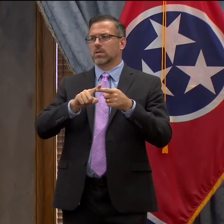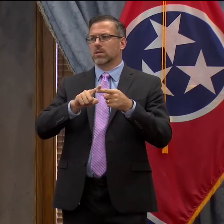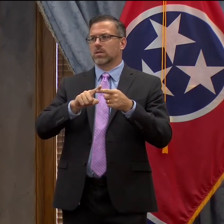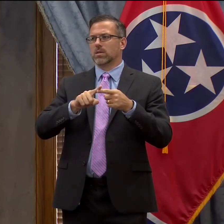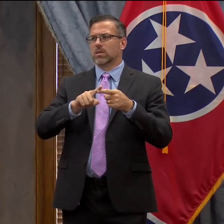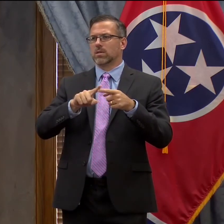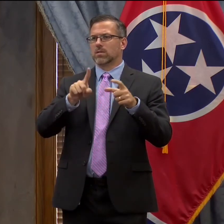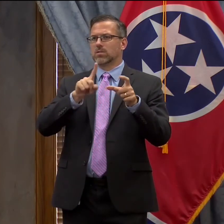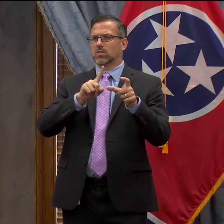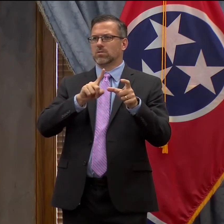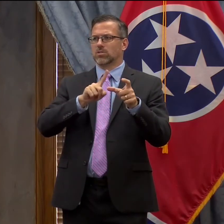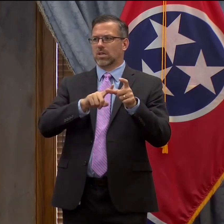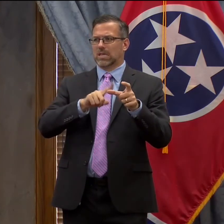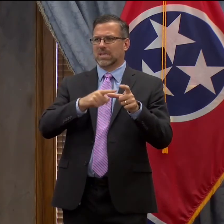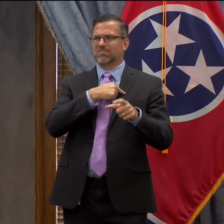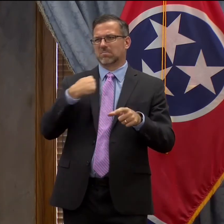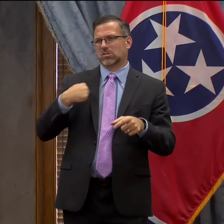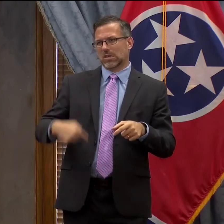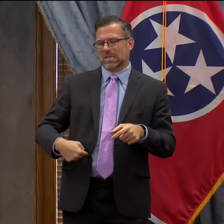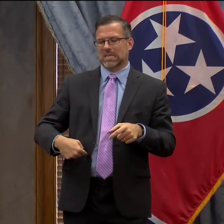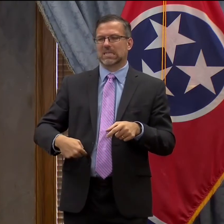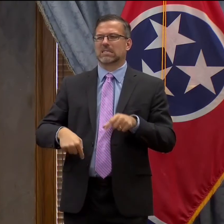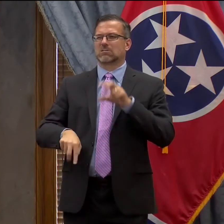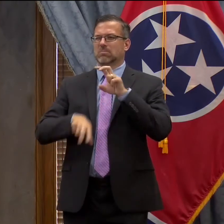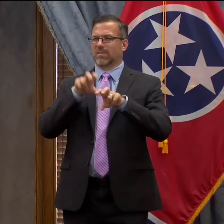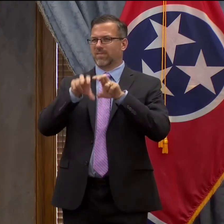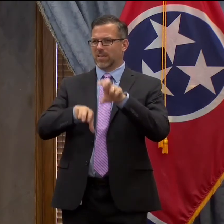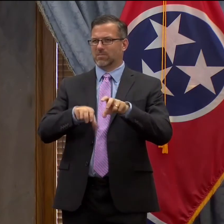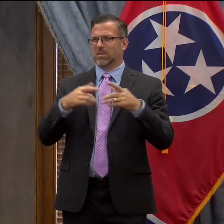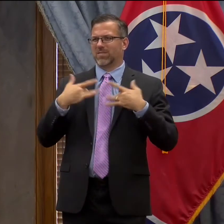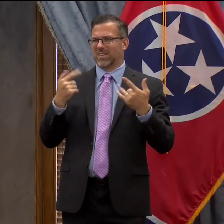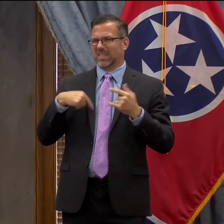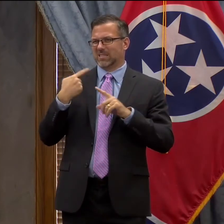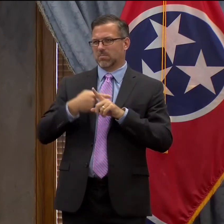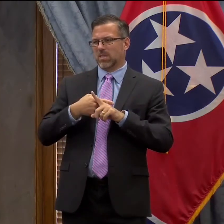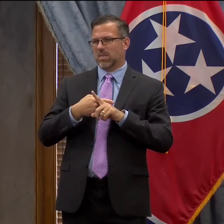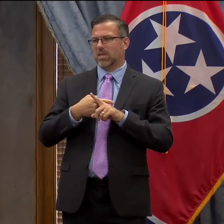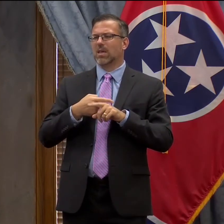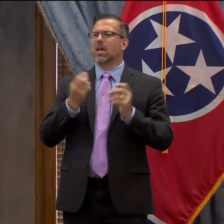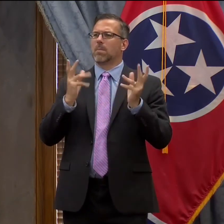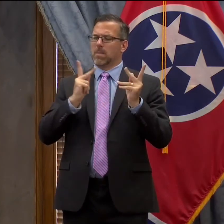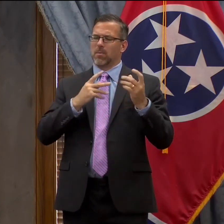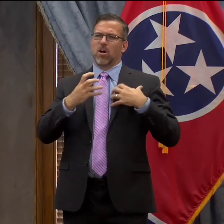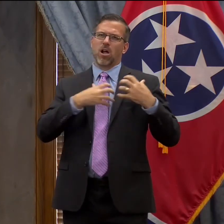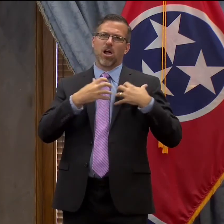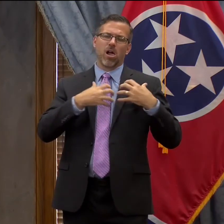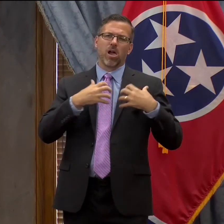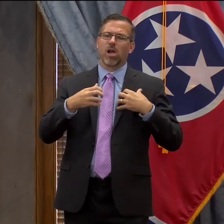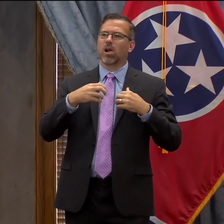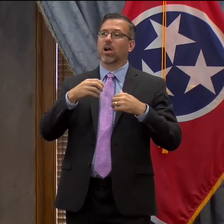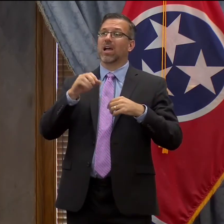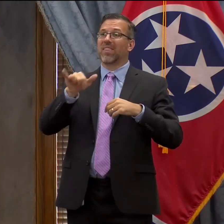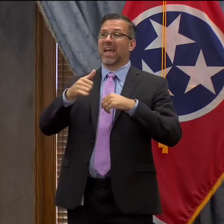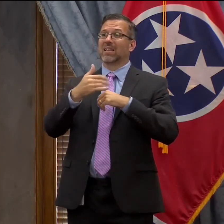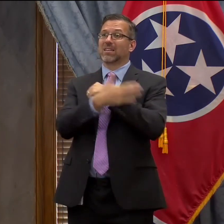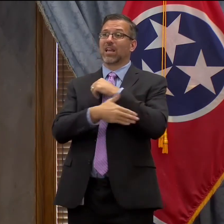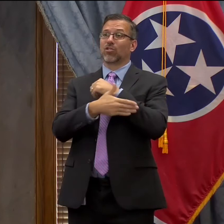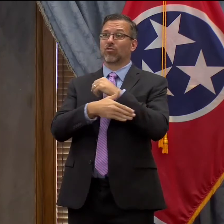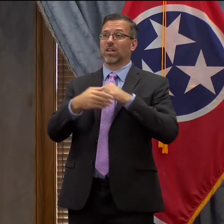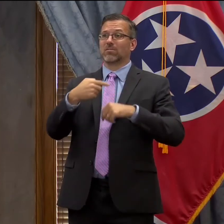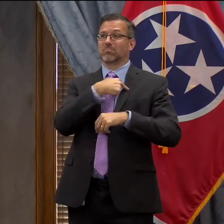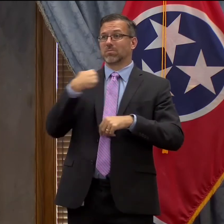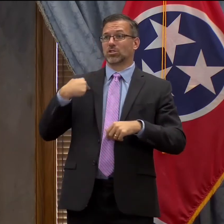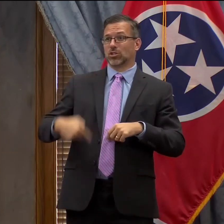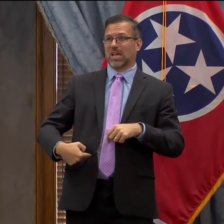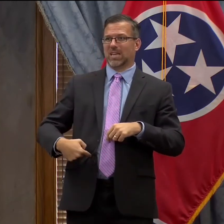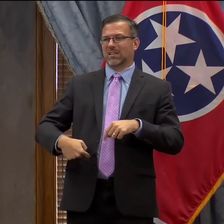event earlier this month. Considering all of the complaints about China human rights abuses and